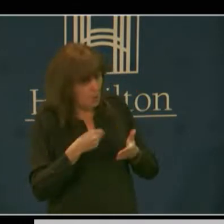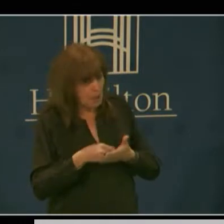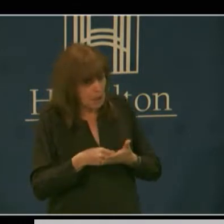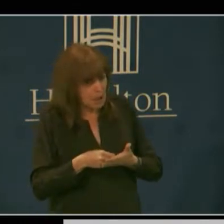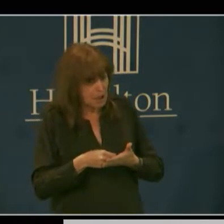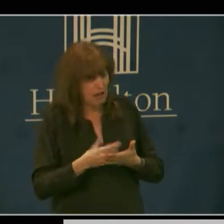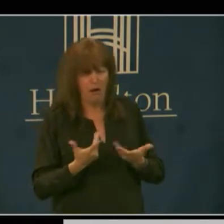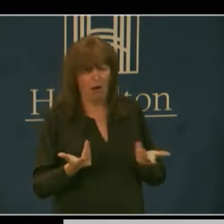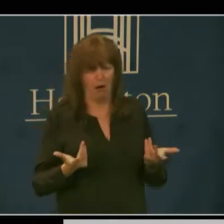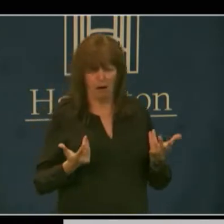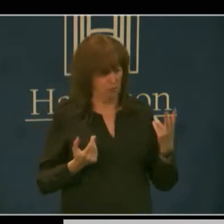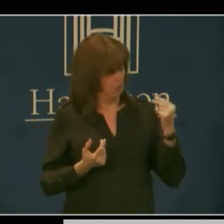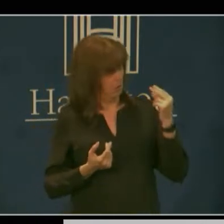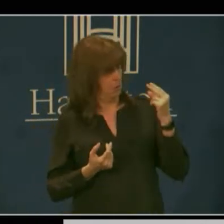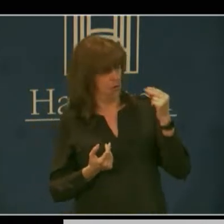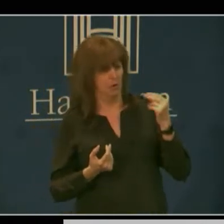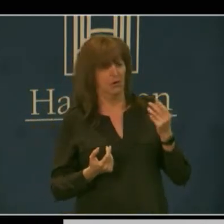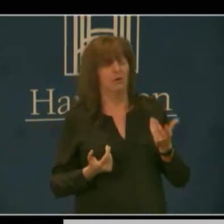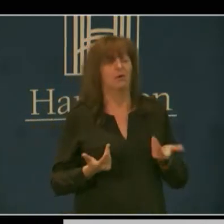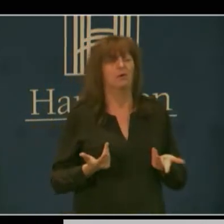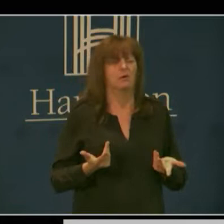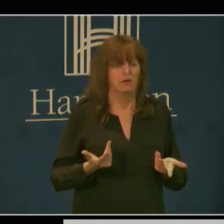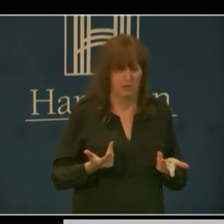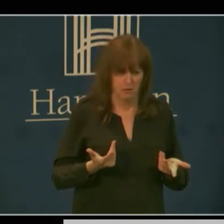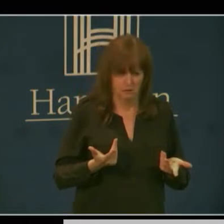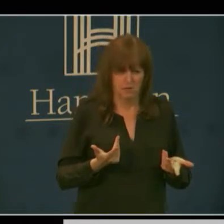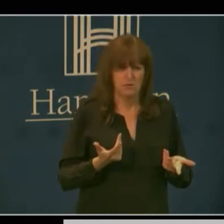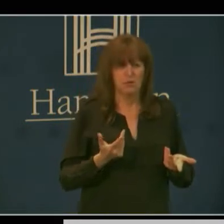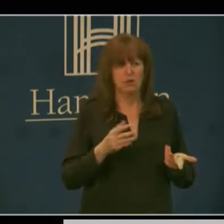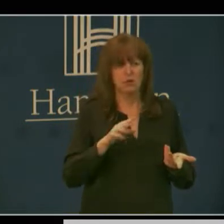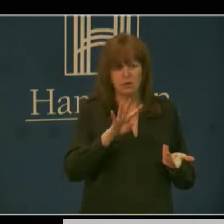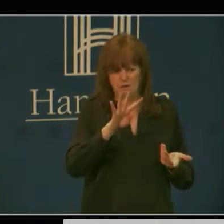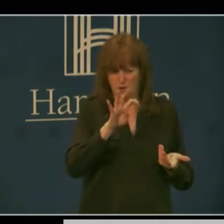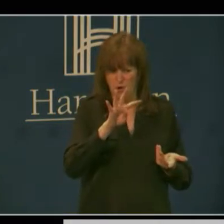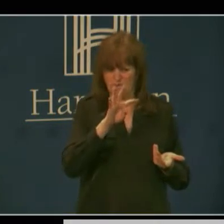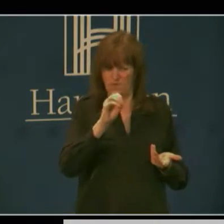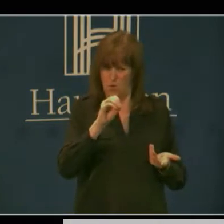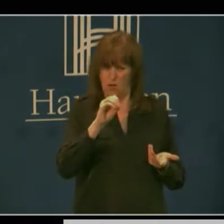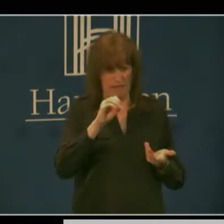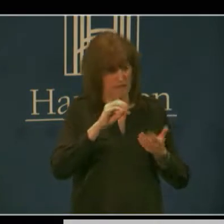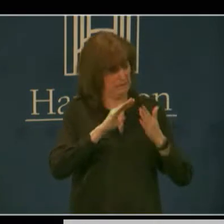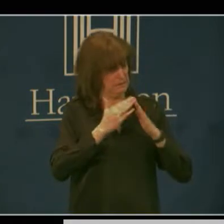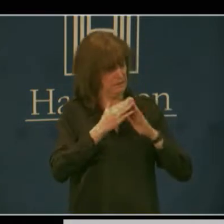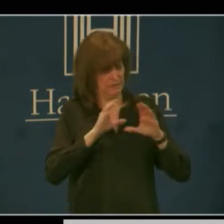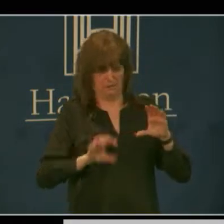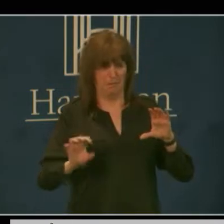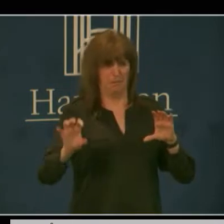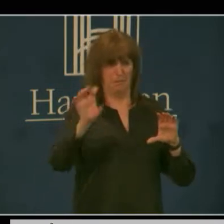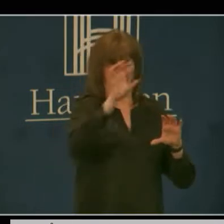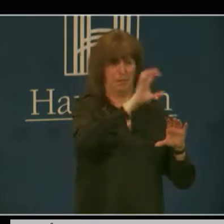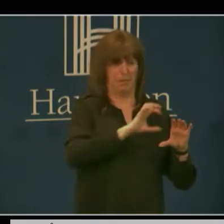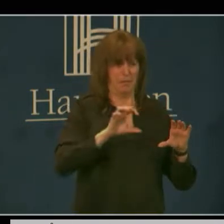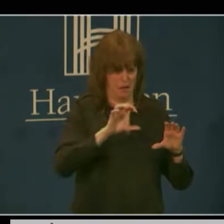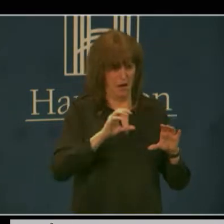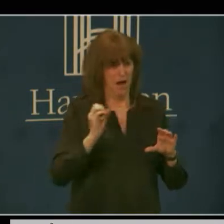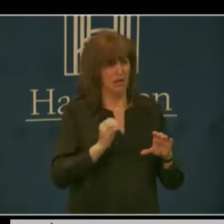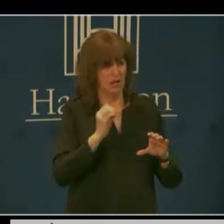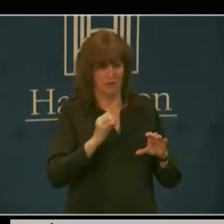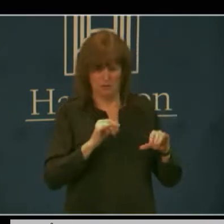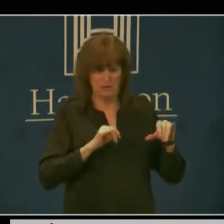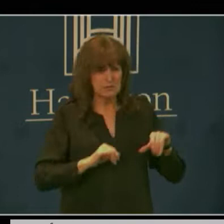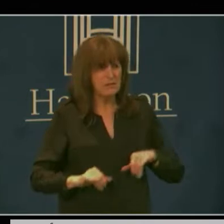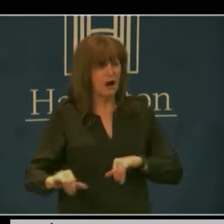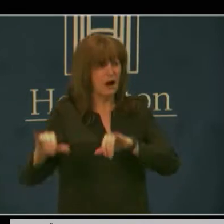440 municipalities across the province are going to be treated equally and fairly in the same way. We're all under a state of emergency through